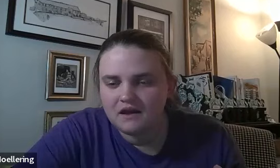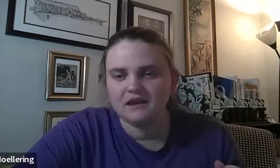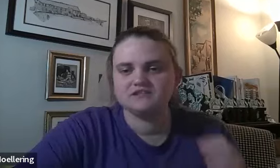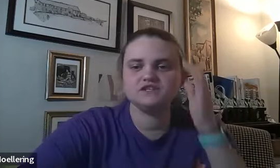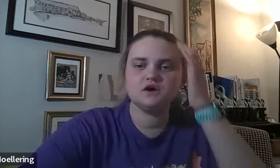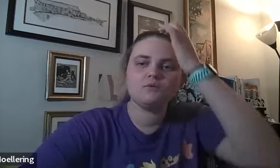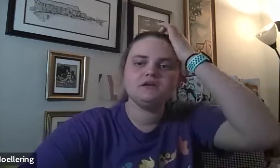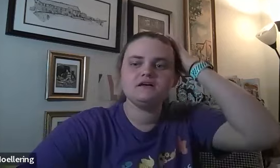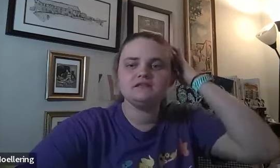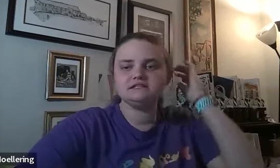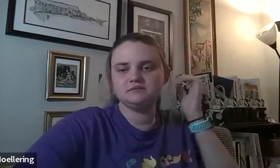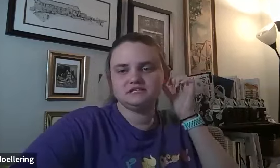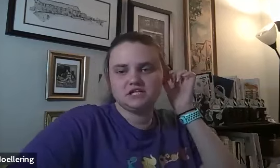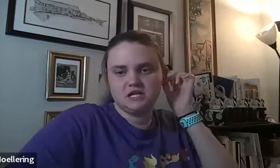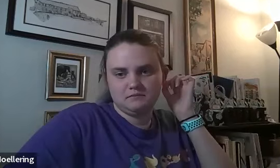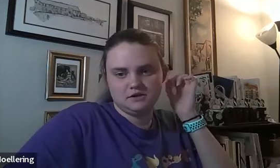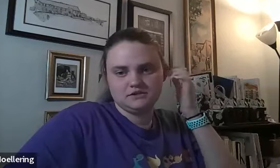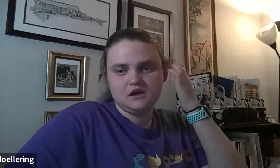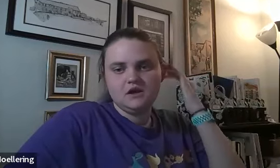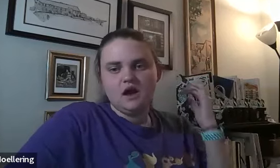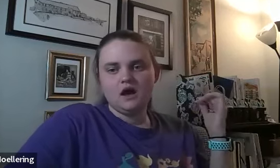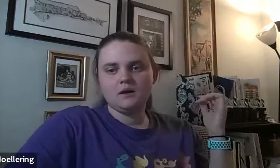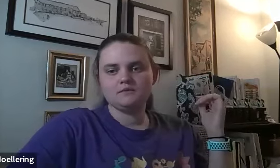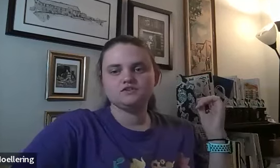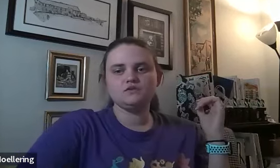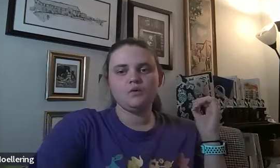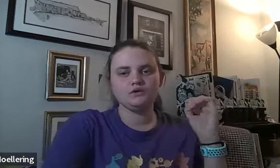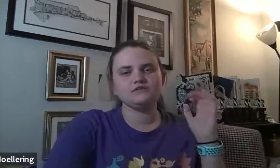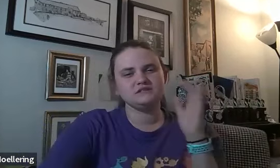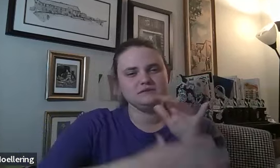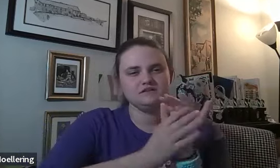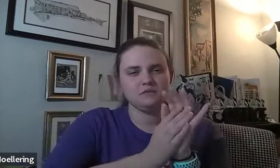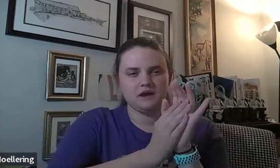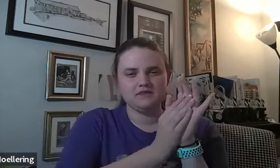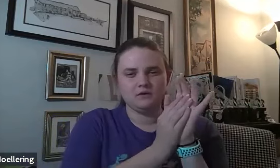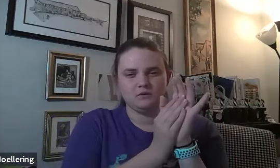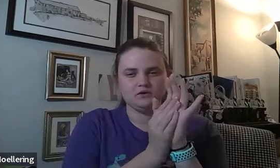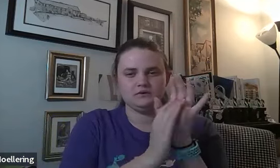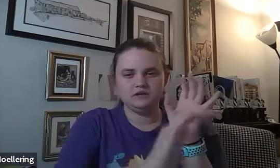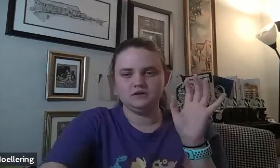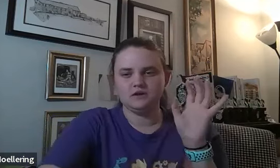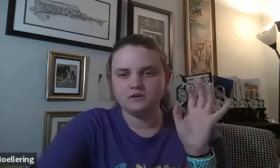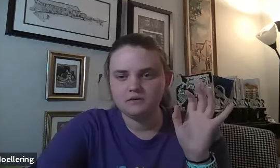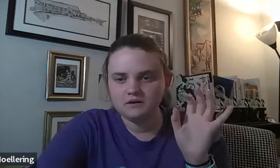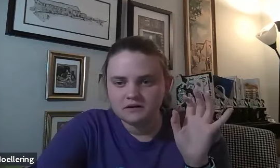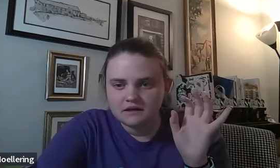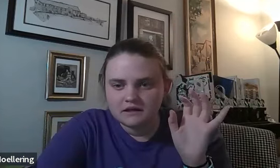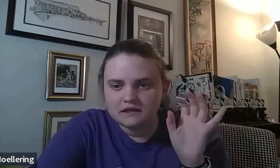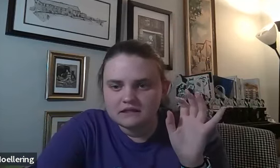Okay, so when you have double digit numbers, so typically the way the order would go is